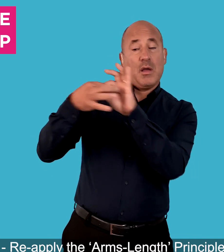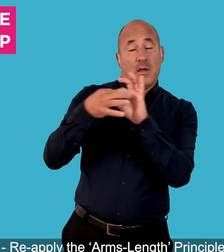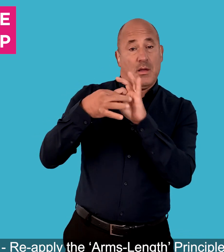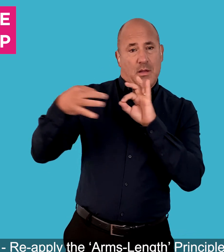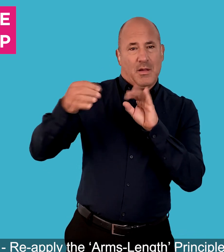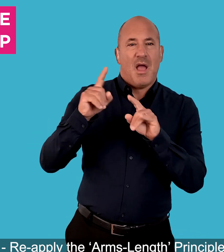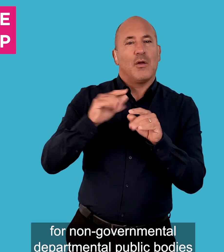principle.